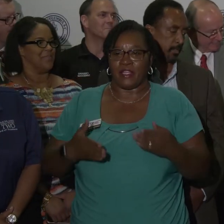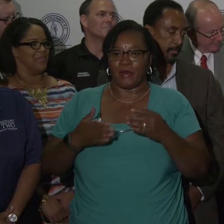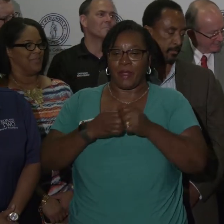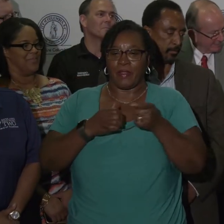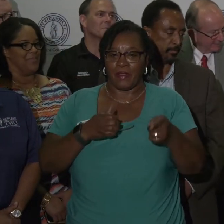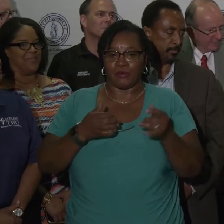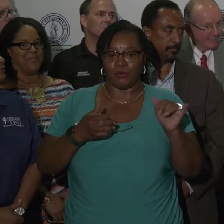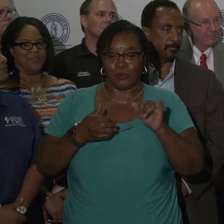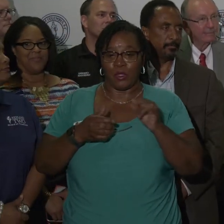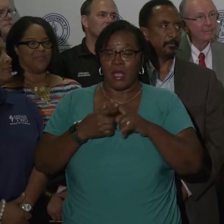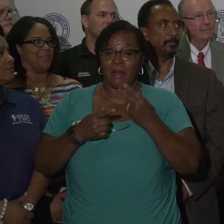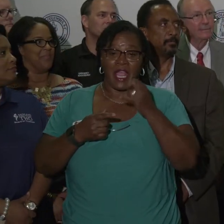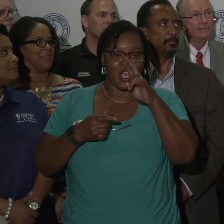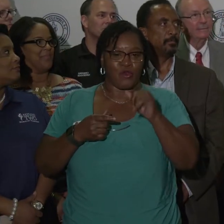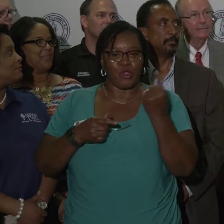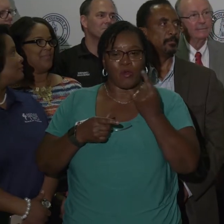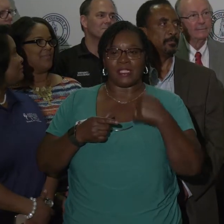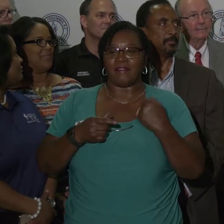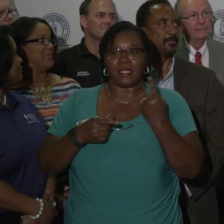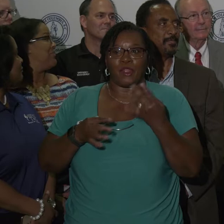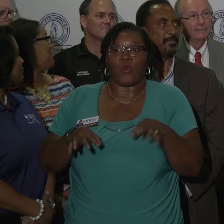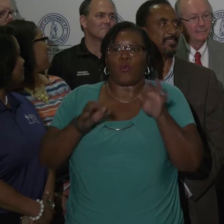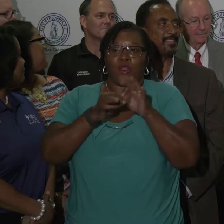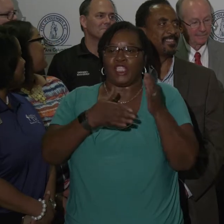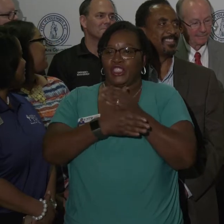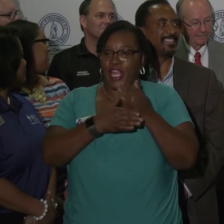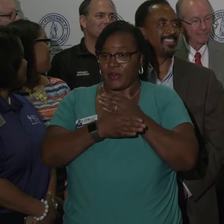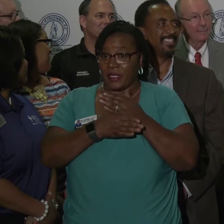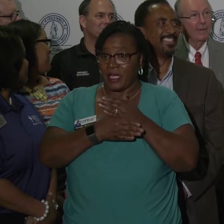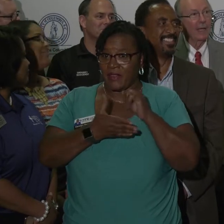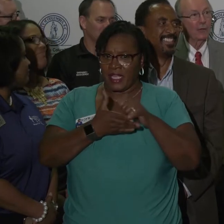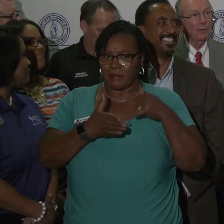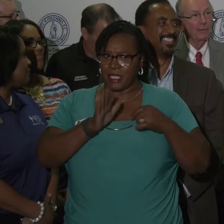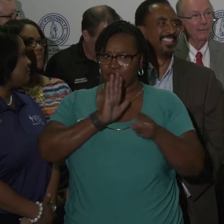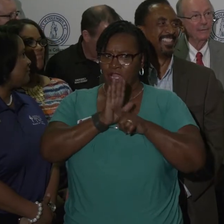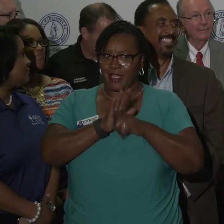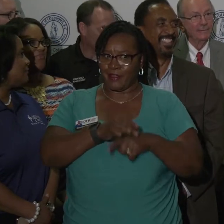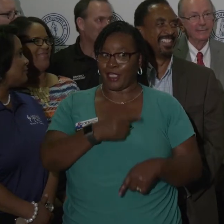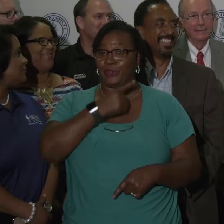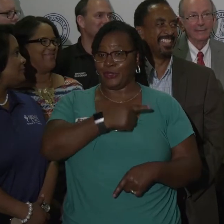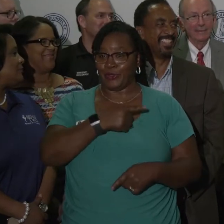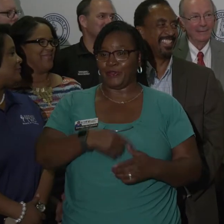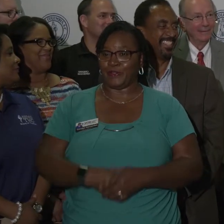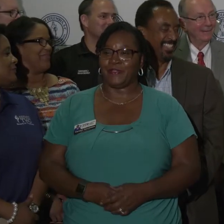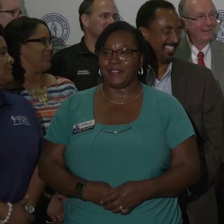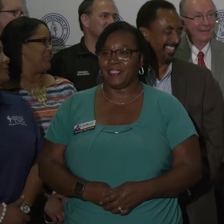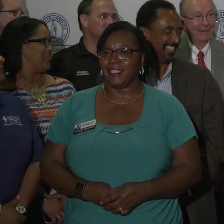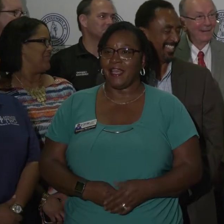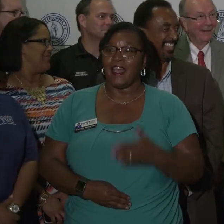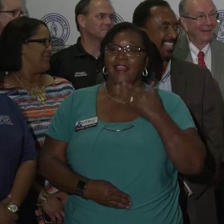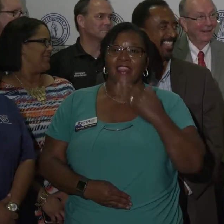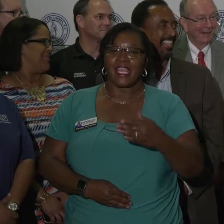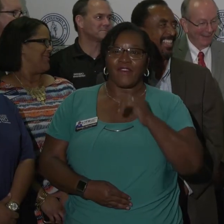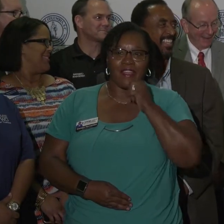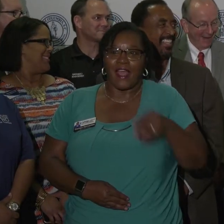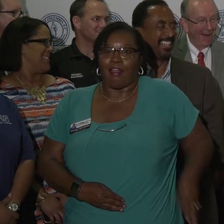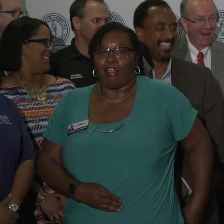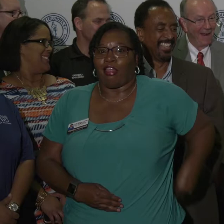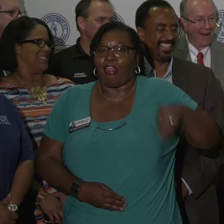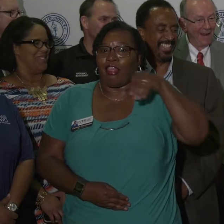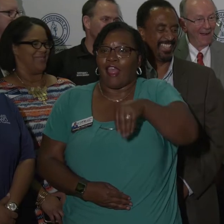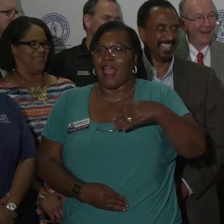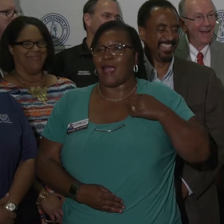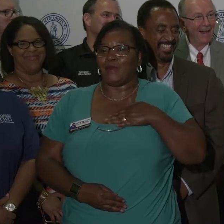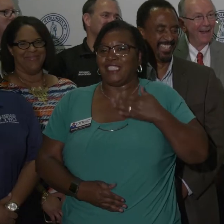well. But Harry, you always have something worth sharing. Is that me ringing? All right. Thank you for not going in my back pocket.